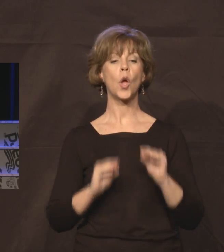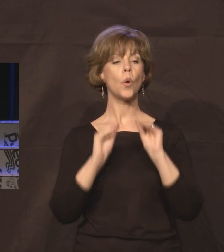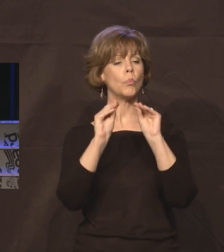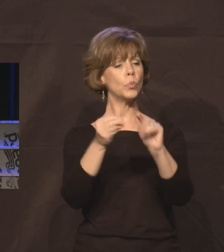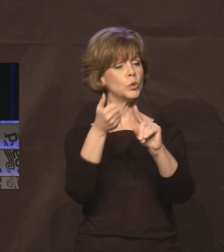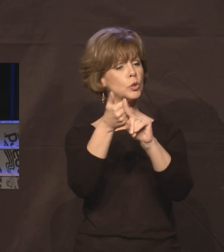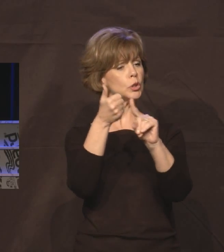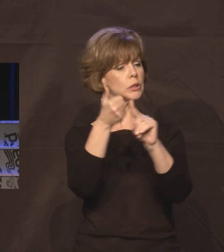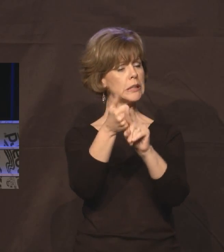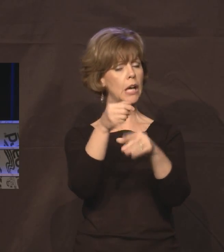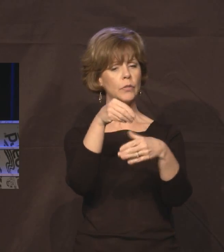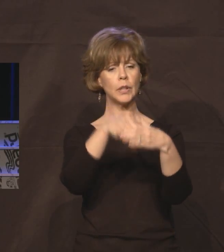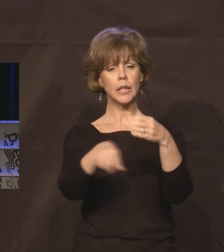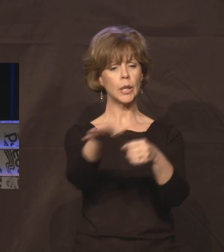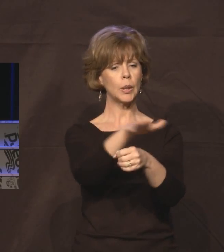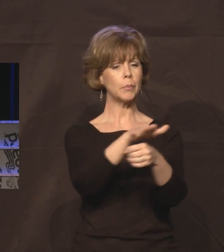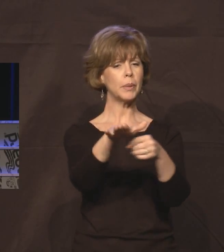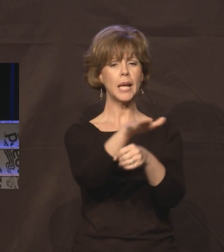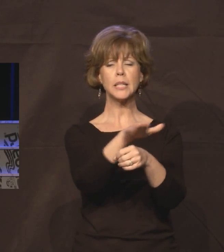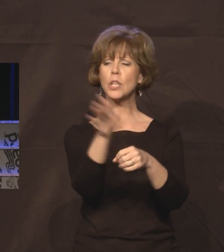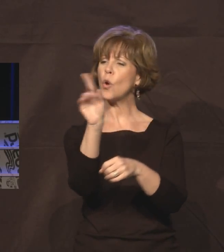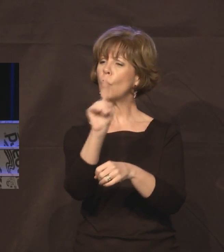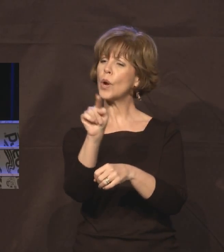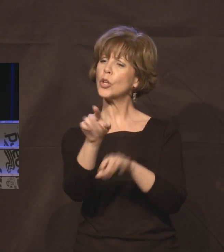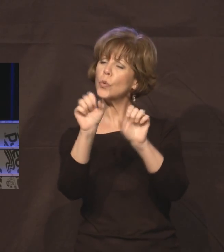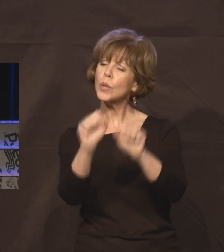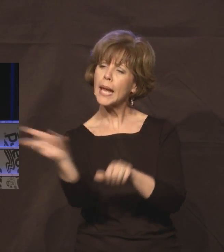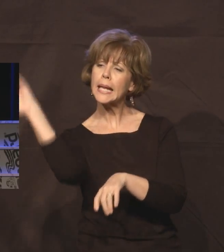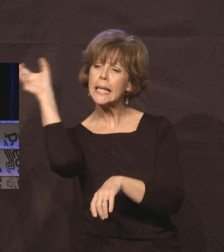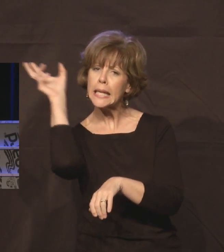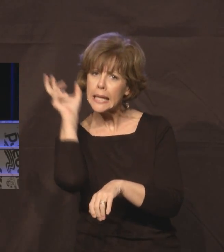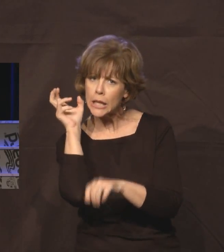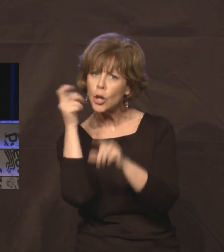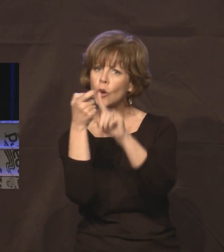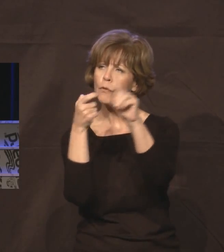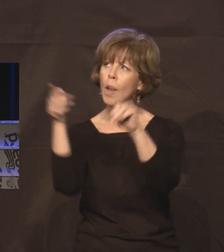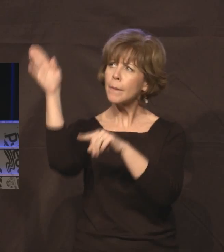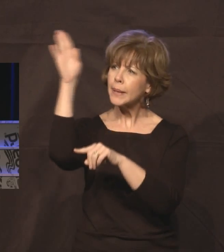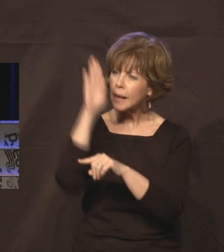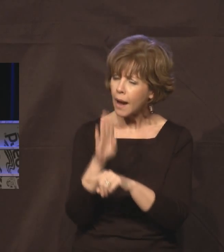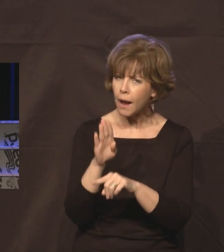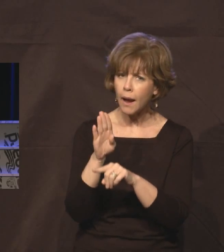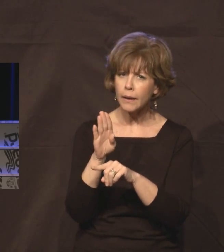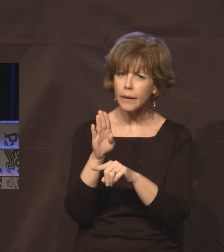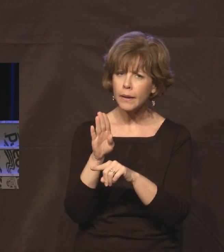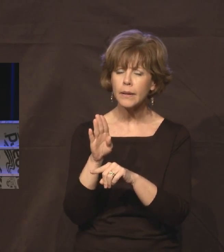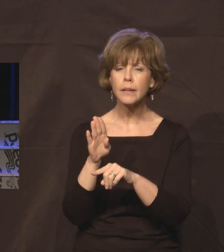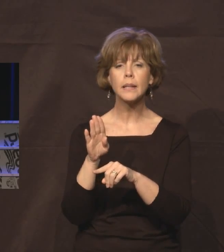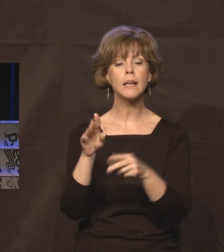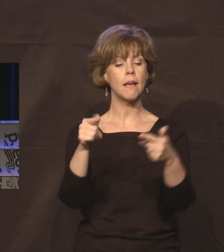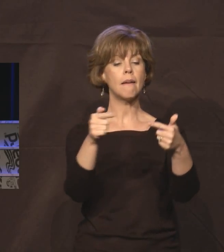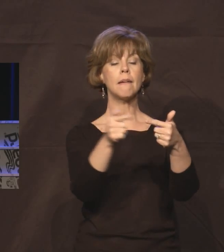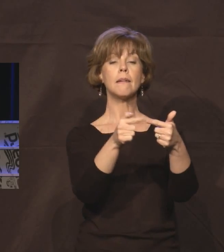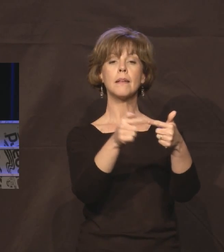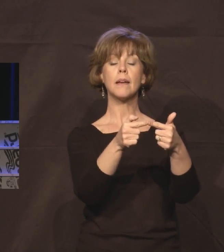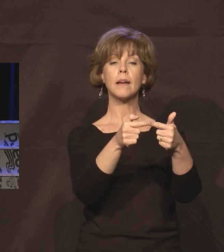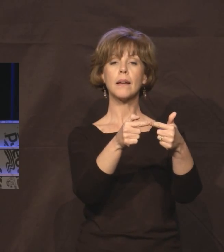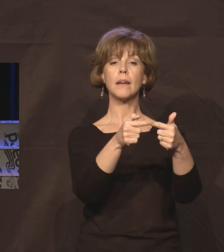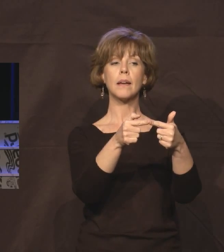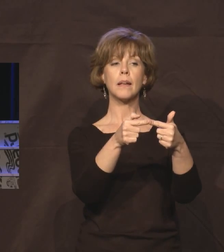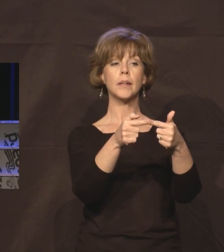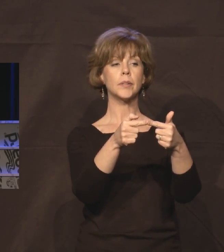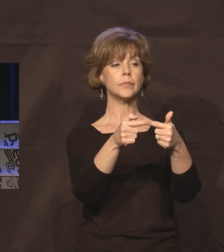from him. I mean, that's what it starts with, just opening your ears to where you can hear from him. The second thing is this. Is